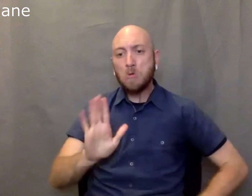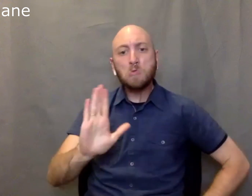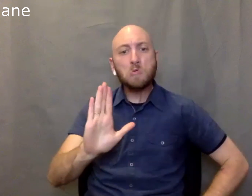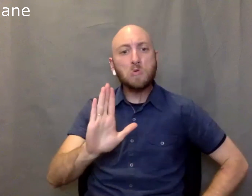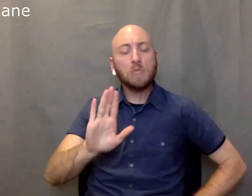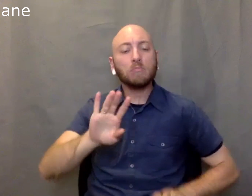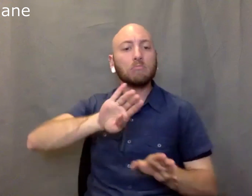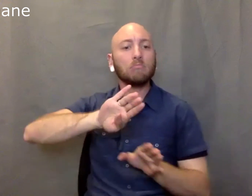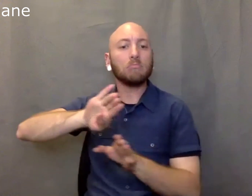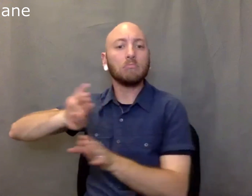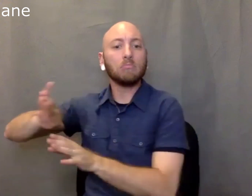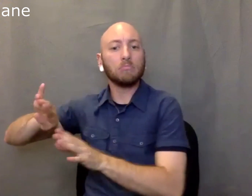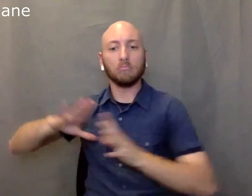That's just the way it is for me.